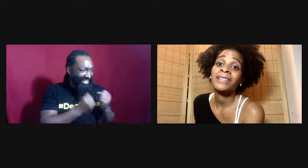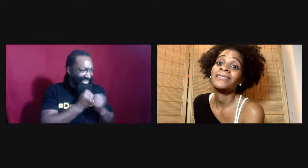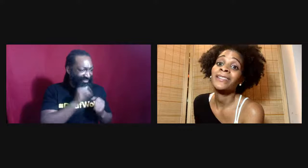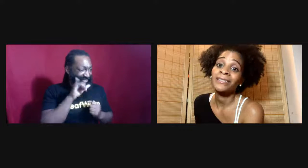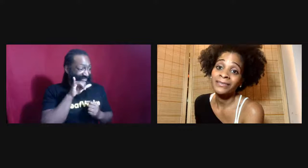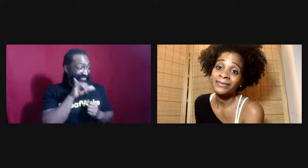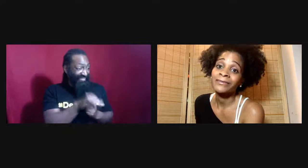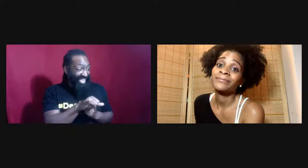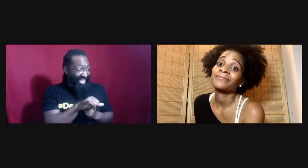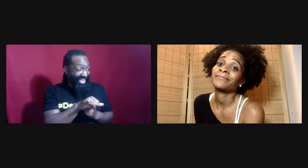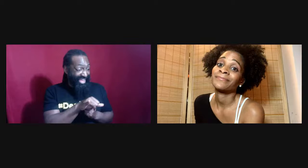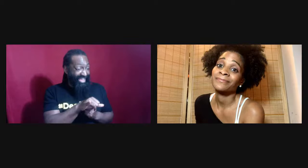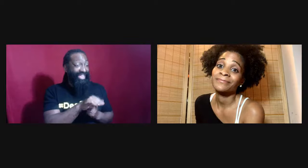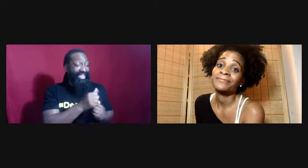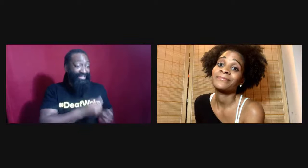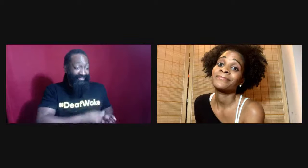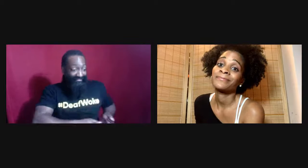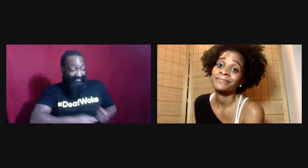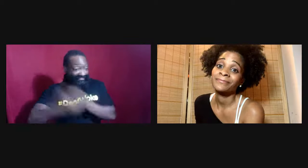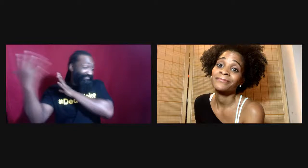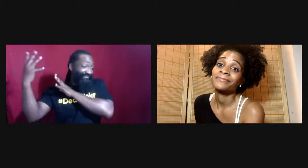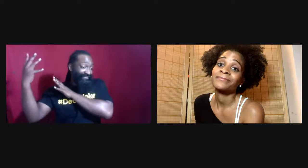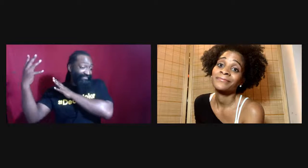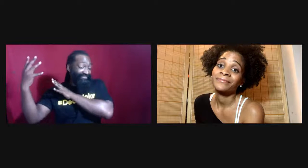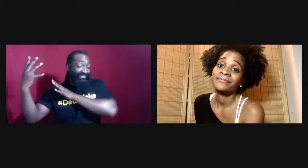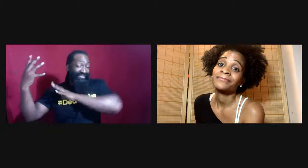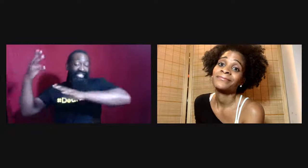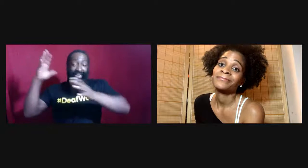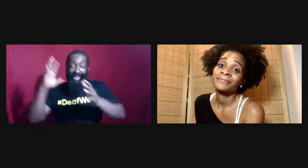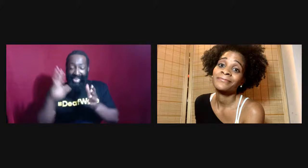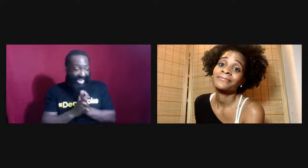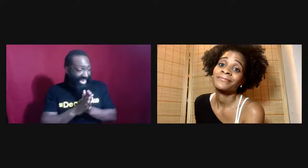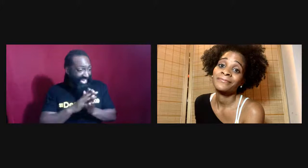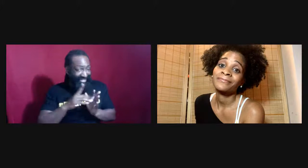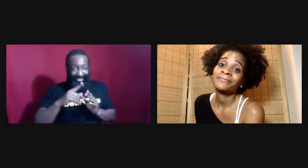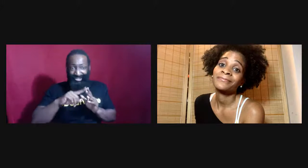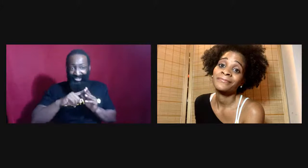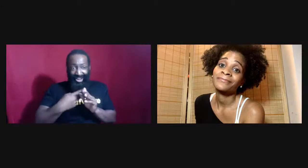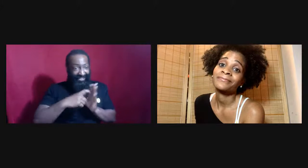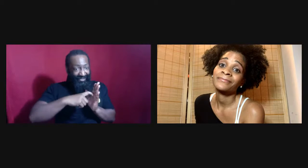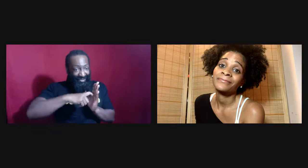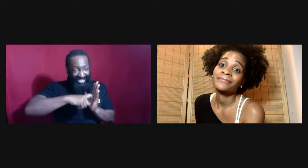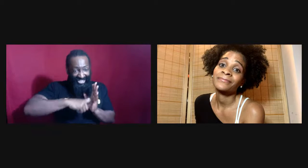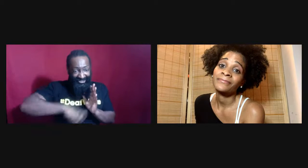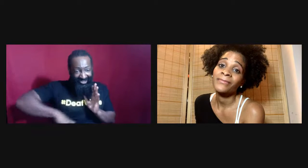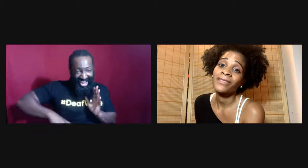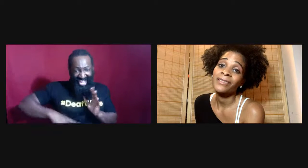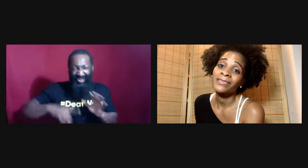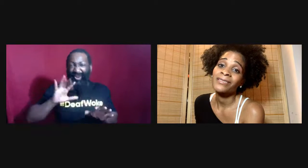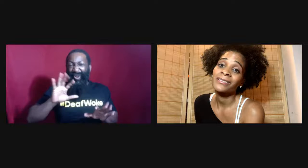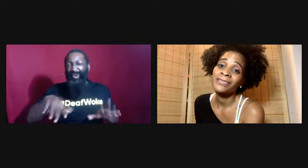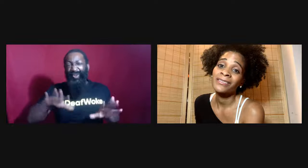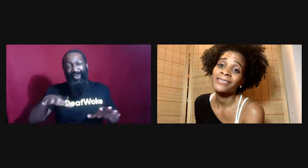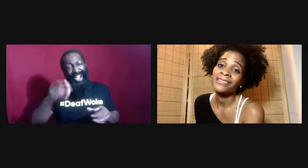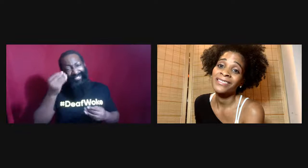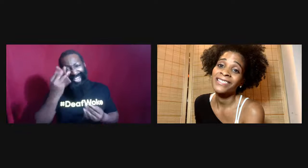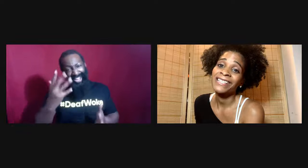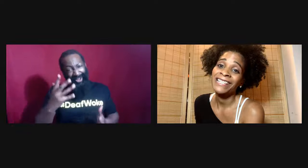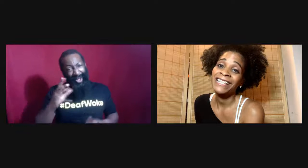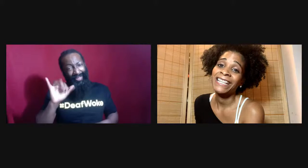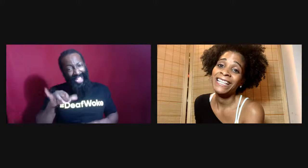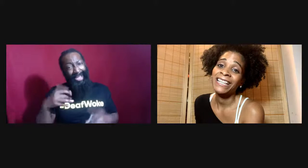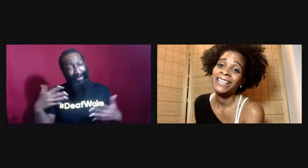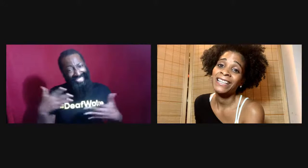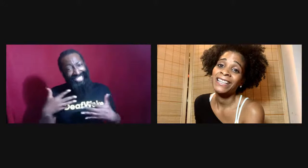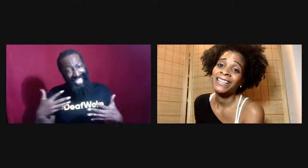Our ideas of wealth, our ideas of education, everything that we had once learned, we have to unroot and start from